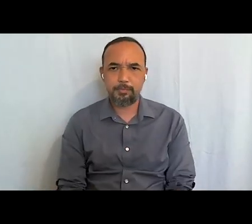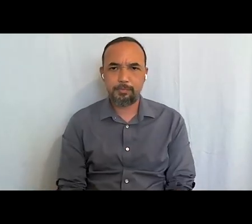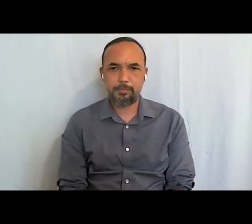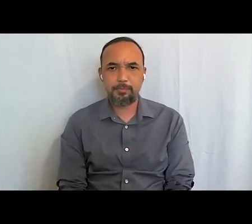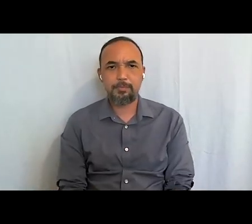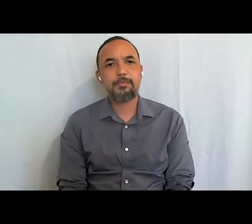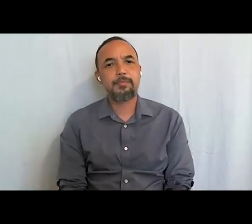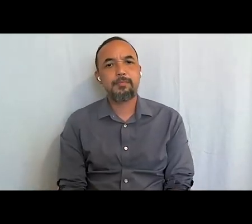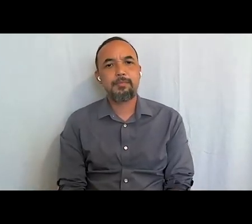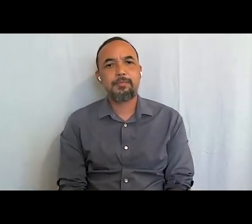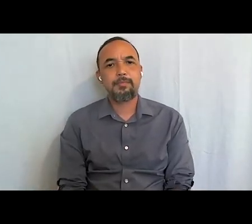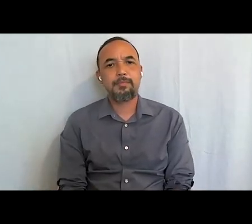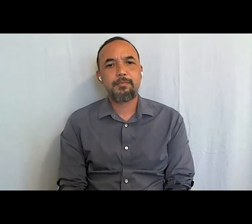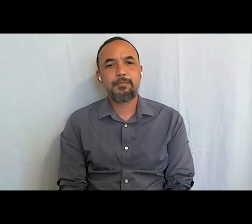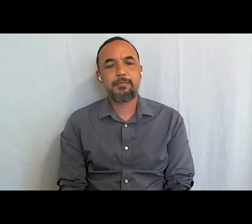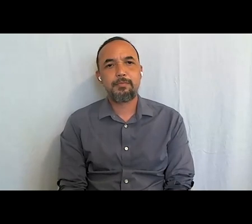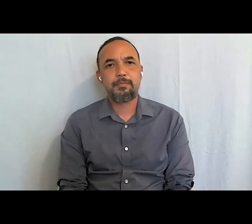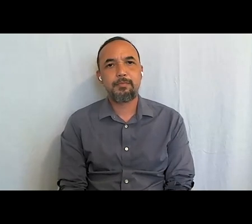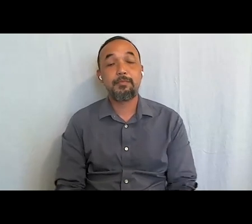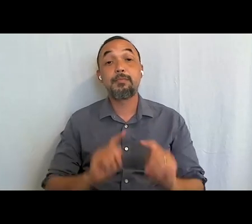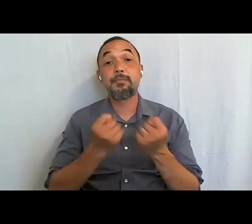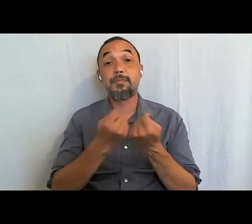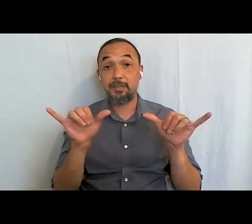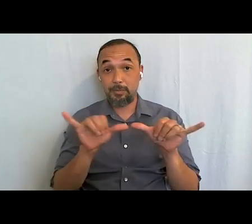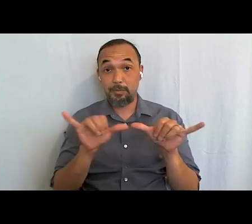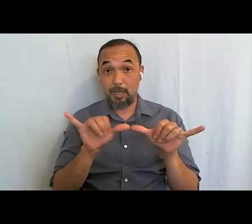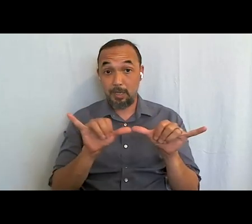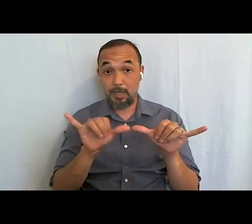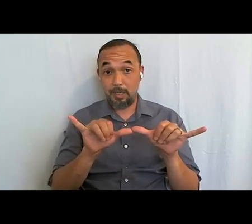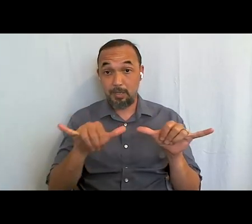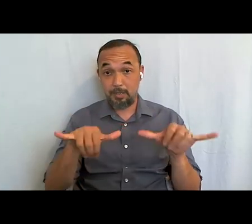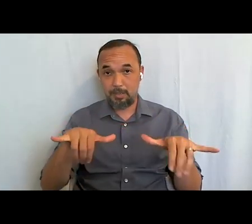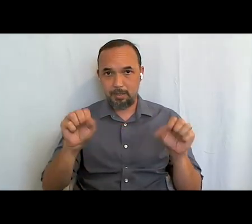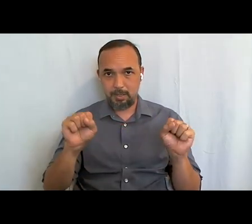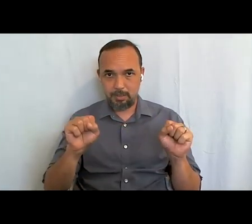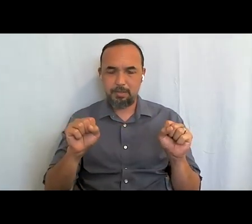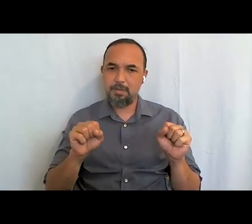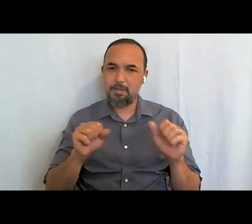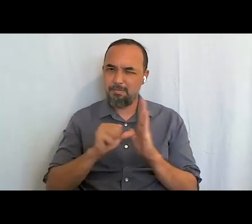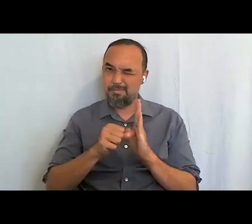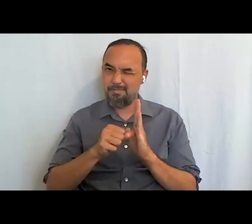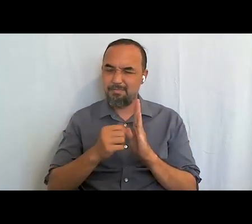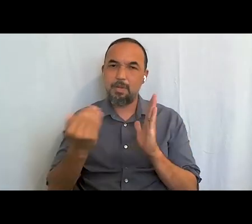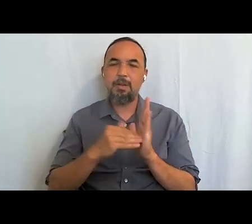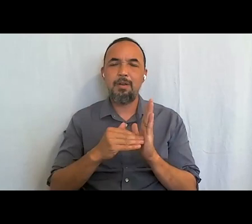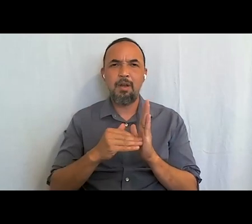okay. Team sizes, yes, team sizes. I'm gonna say this again, we're gonna post it more publicly.